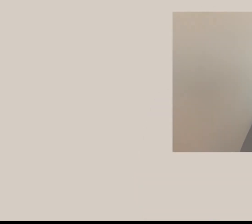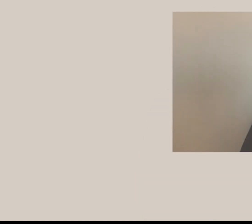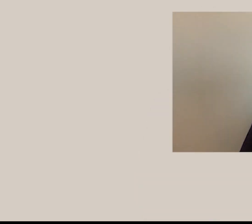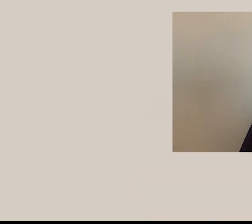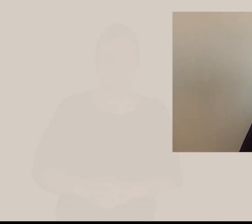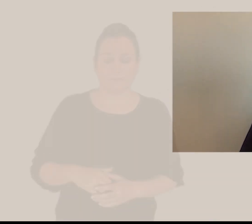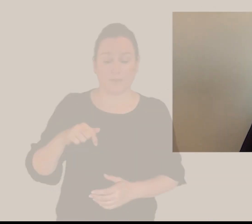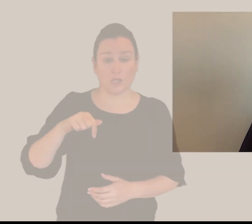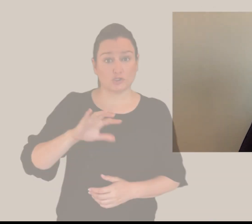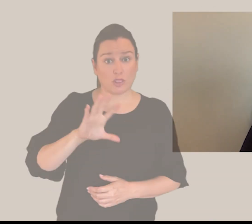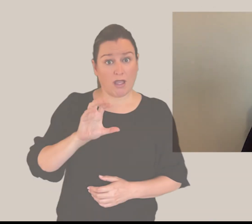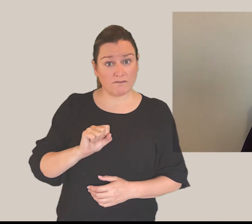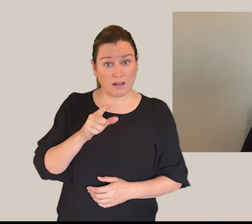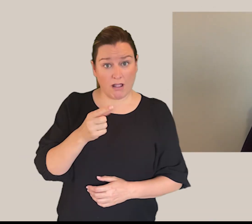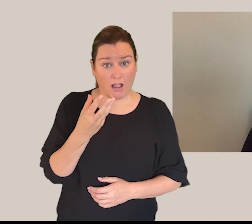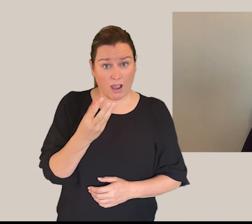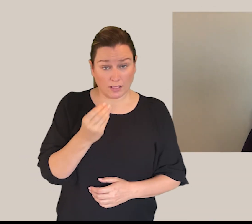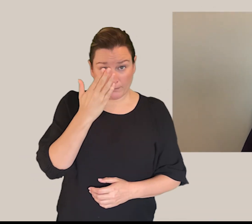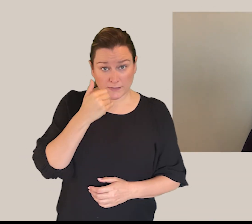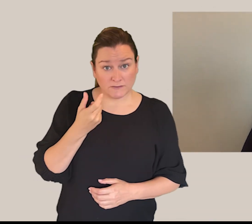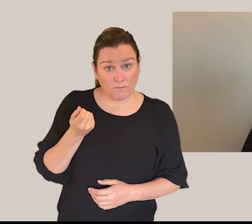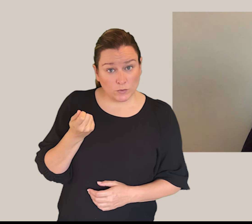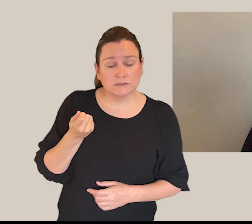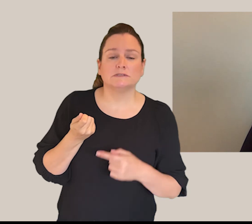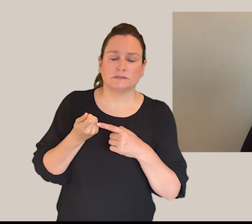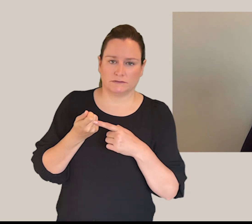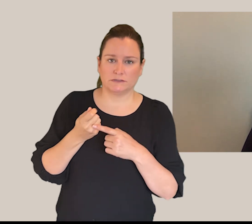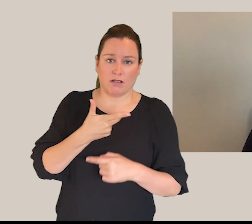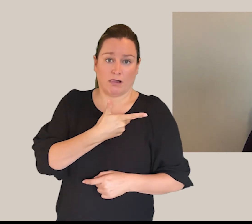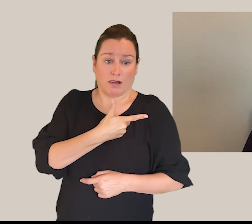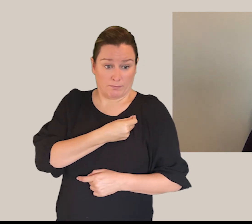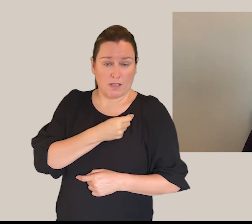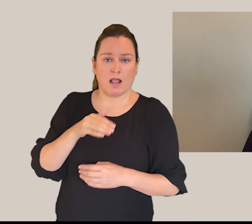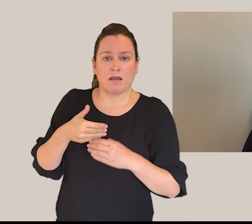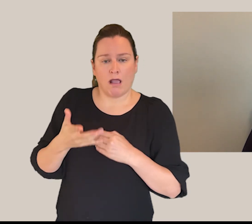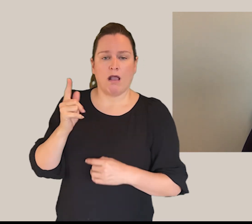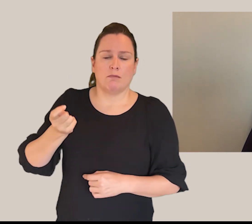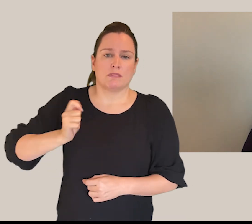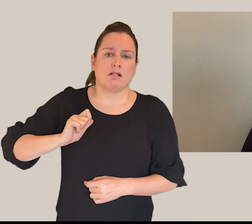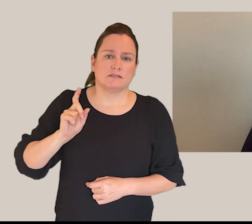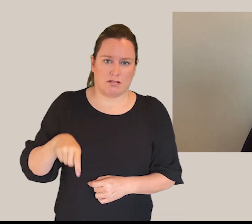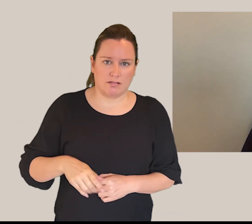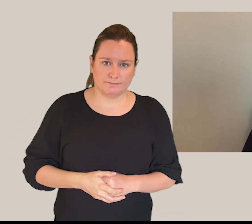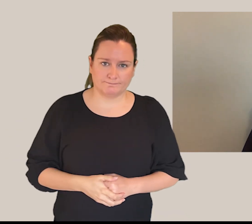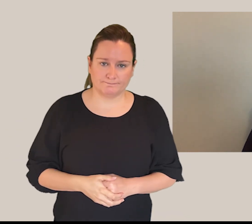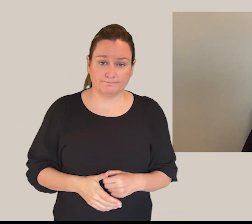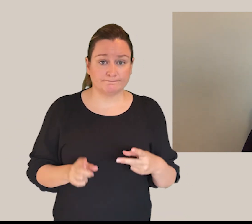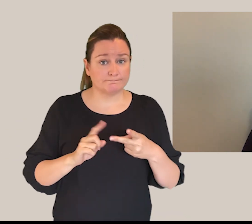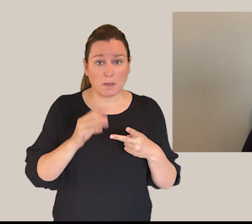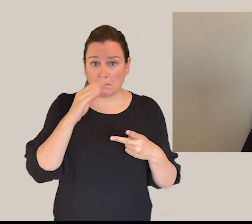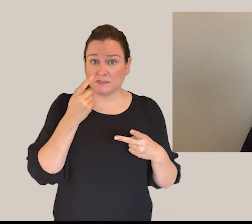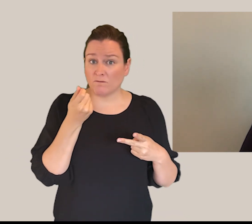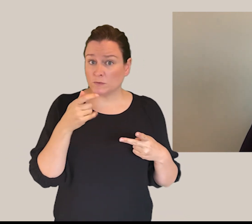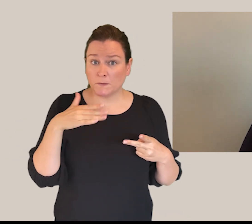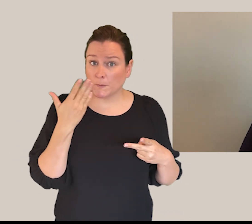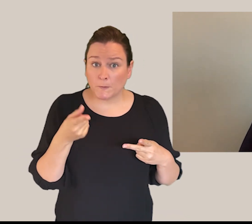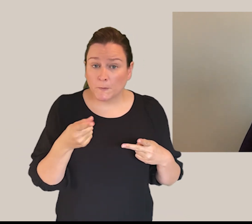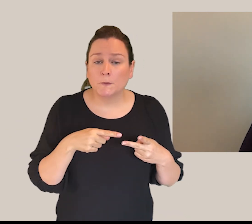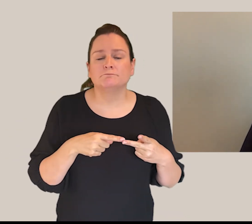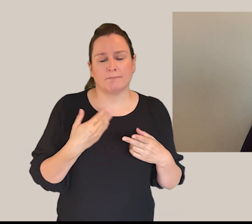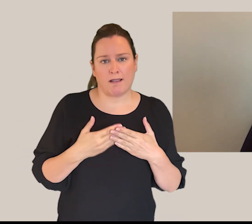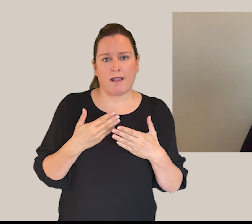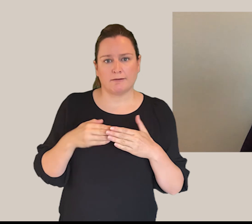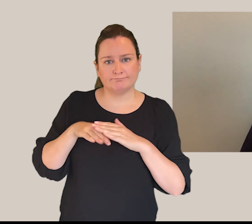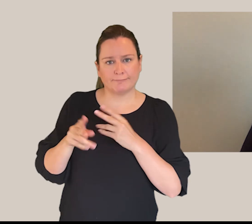In South Africa, if you have medical aid, your medical aid should cover the cost after you've been vaccinated. If